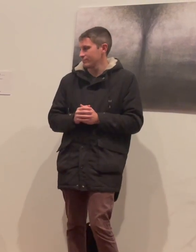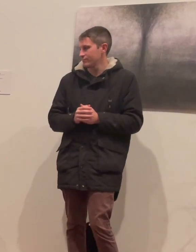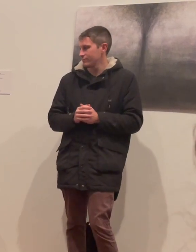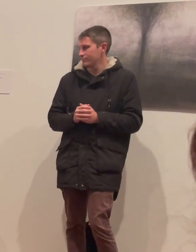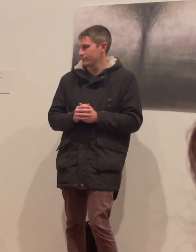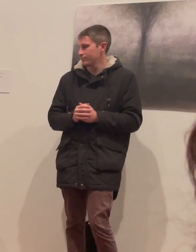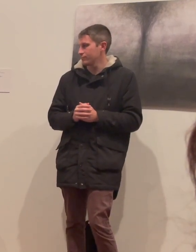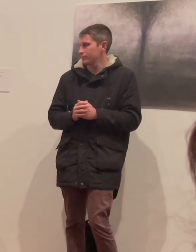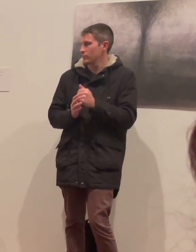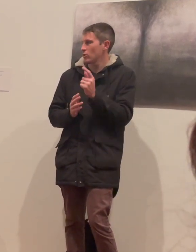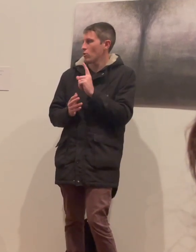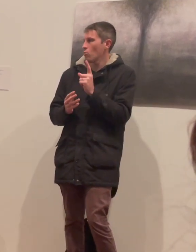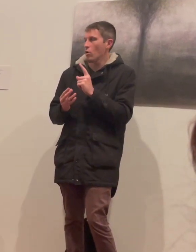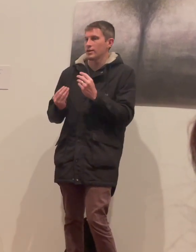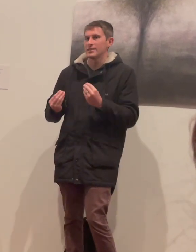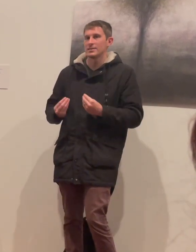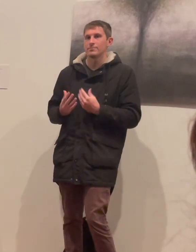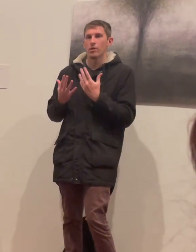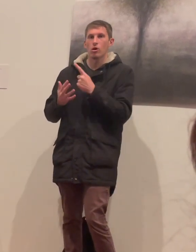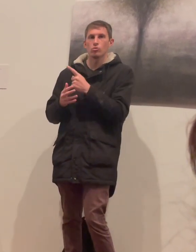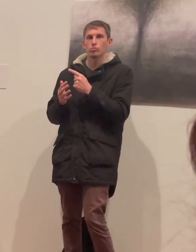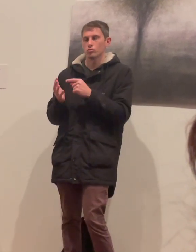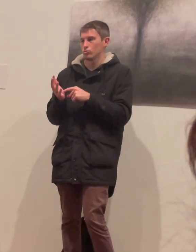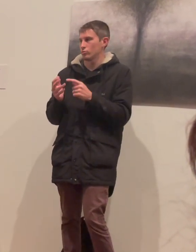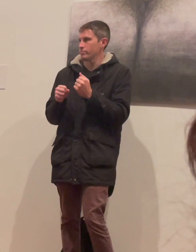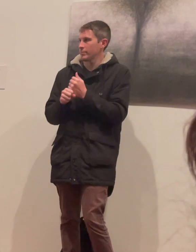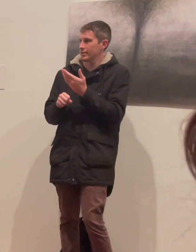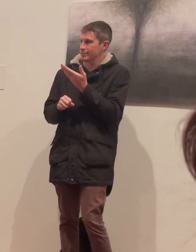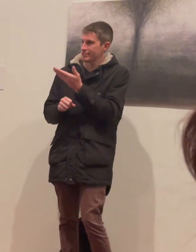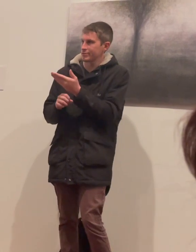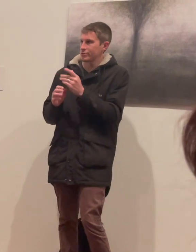So what inspired you to make ceramics?